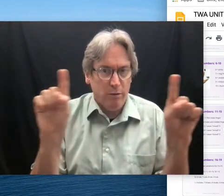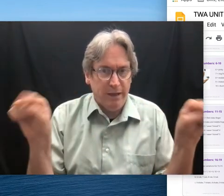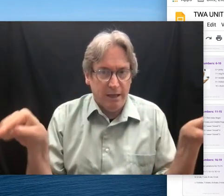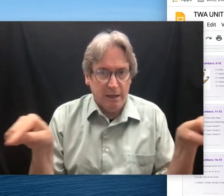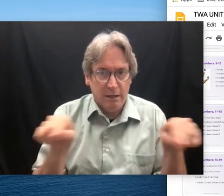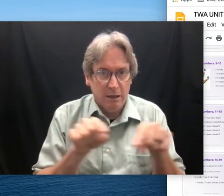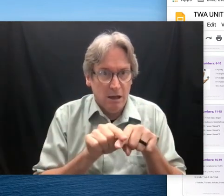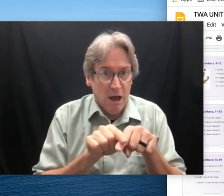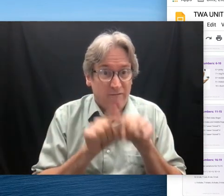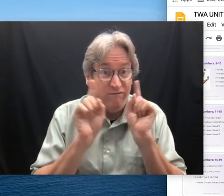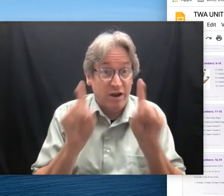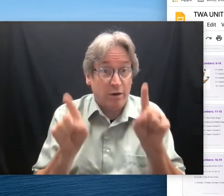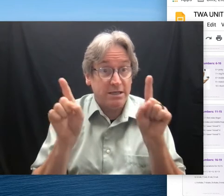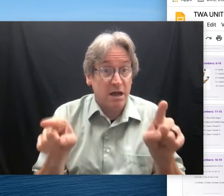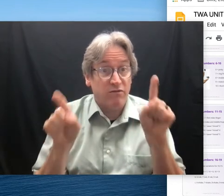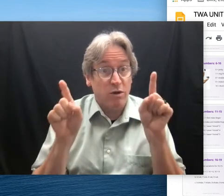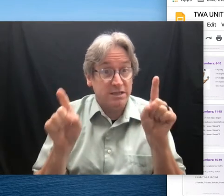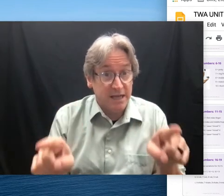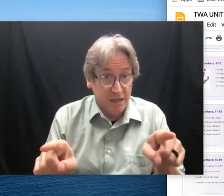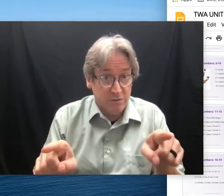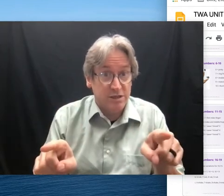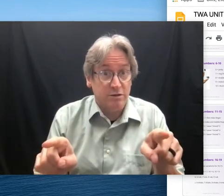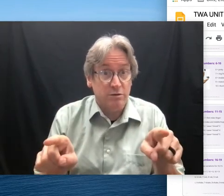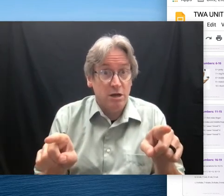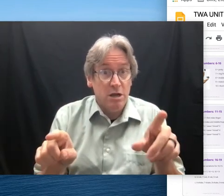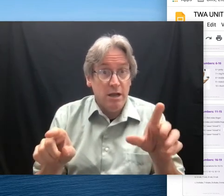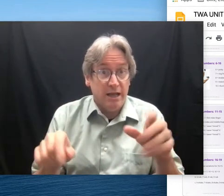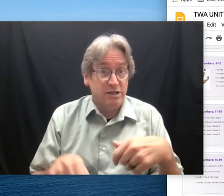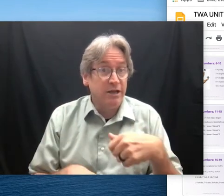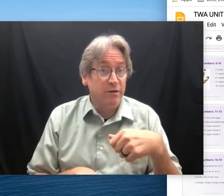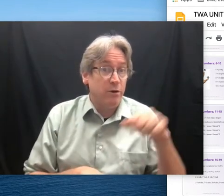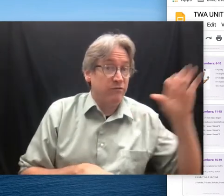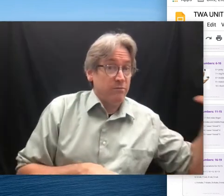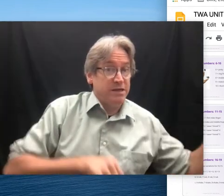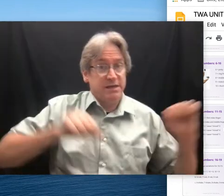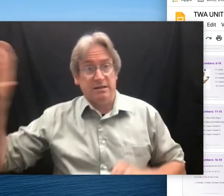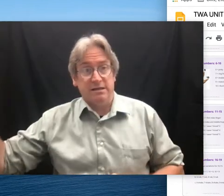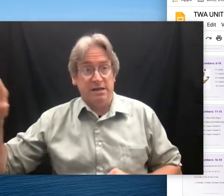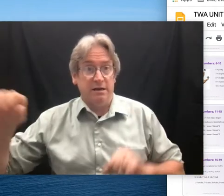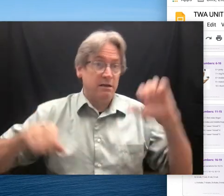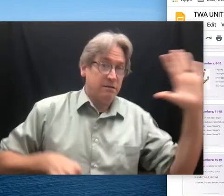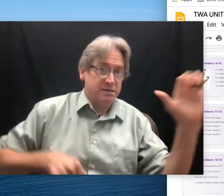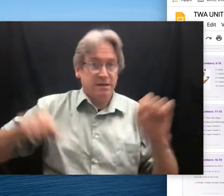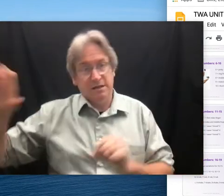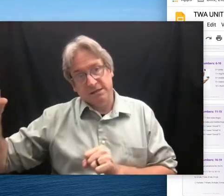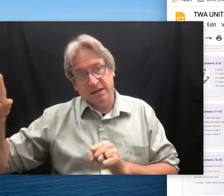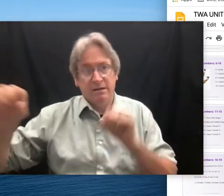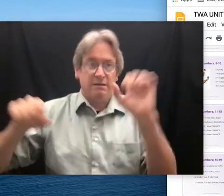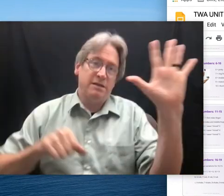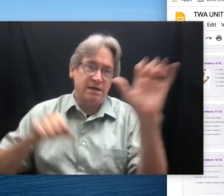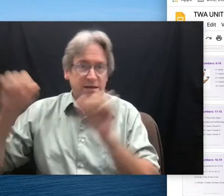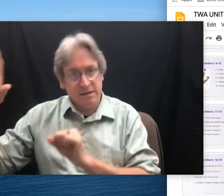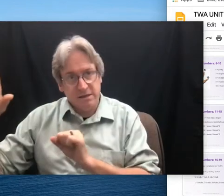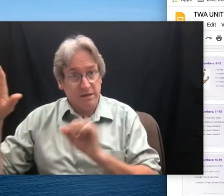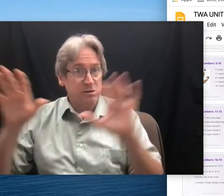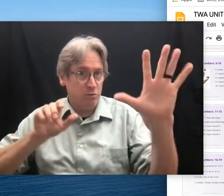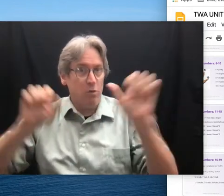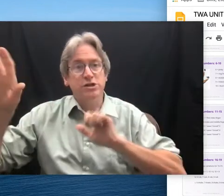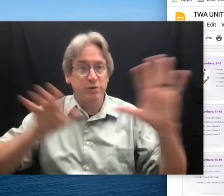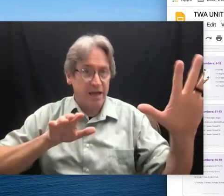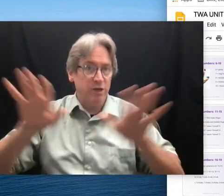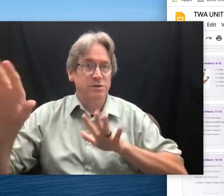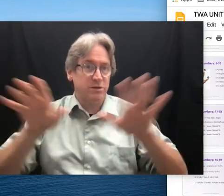That will be a very tough one to get used to. It's literally going from this side to this side, this side to this side, this side to this side.